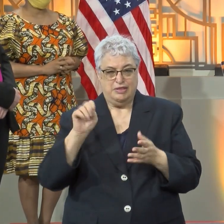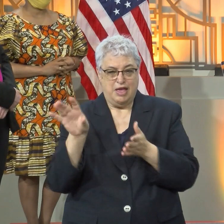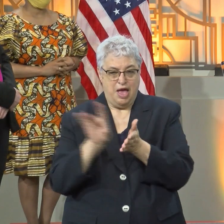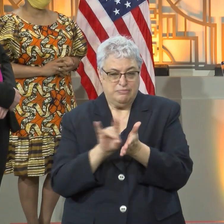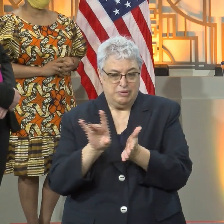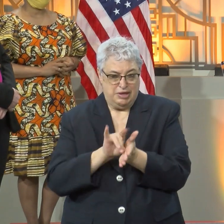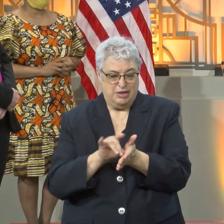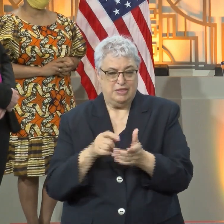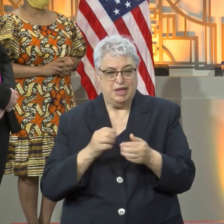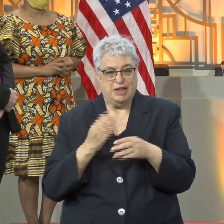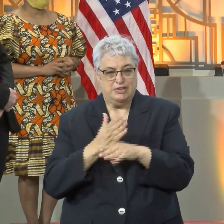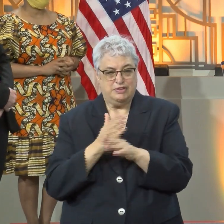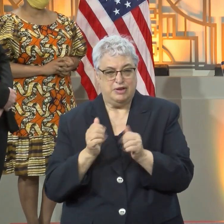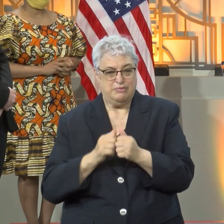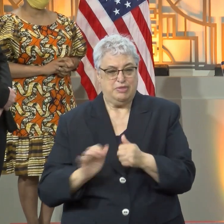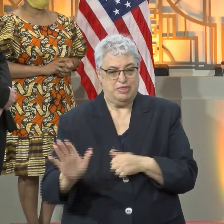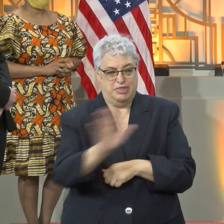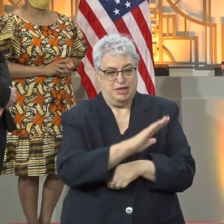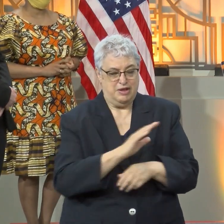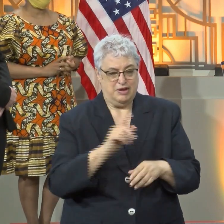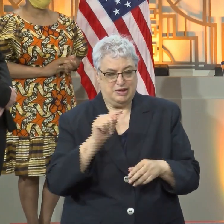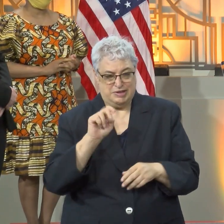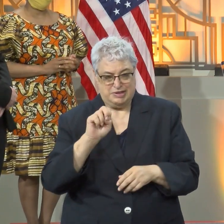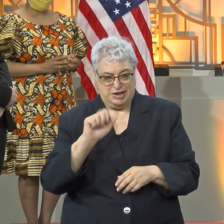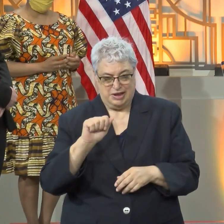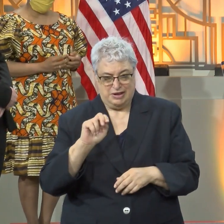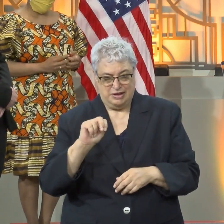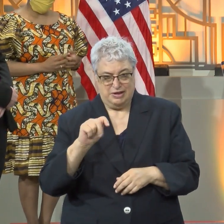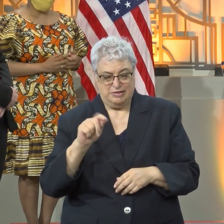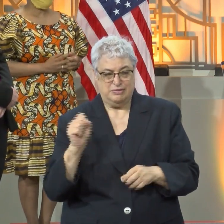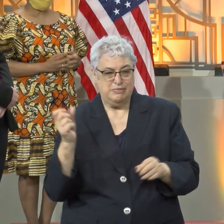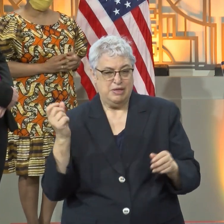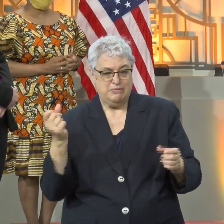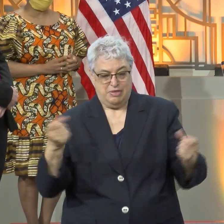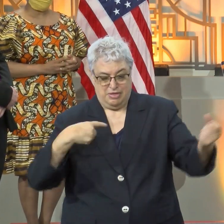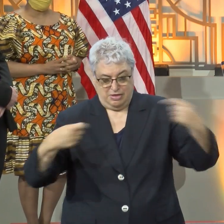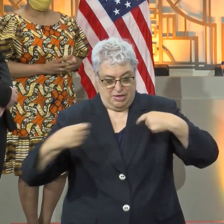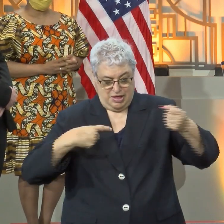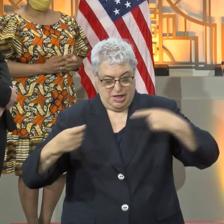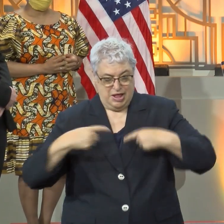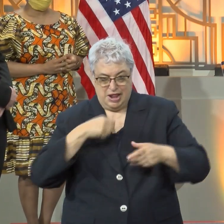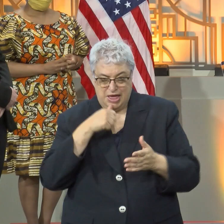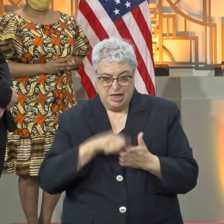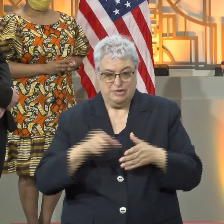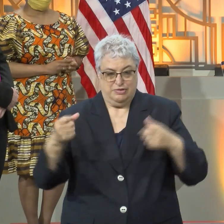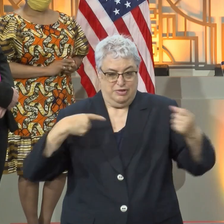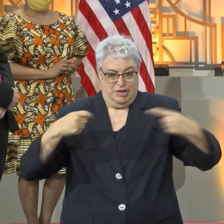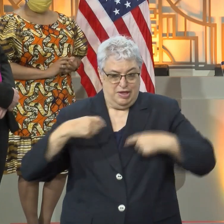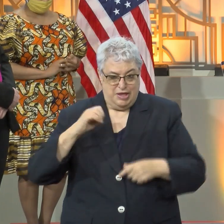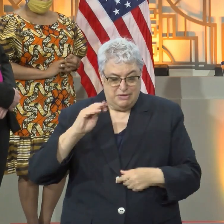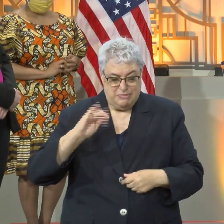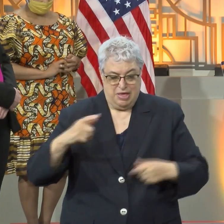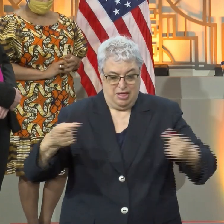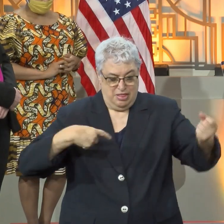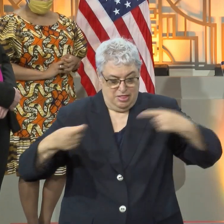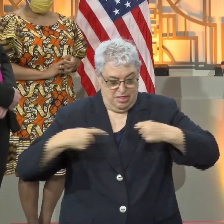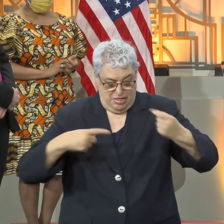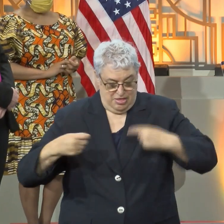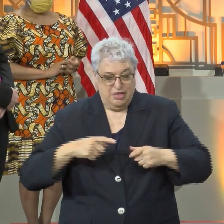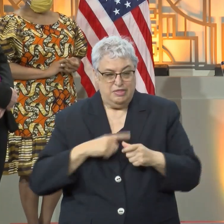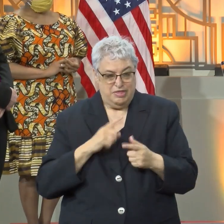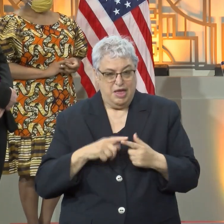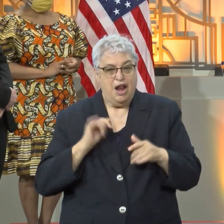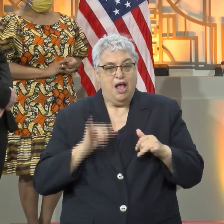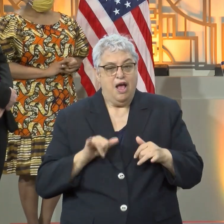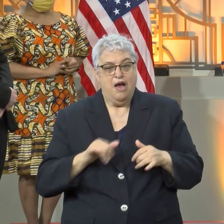tenants, because I think the more that those leaders hear from us, the more powerful our voice will be. And